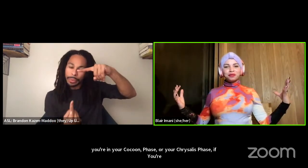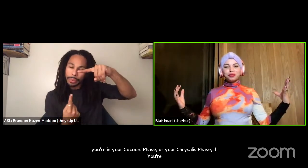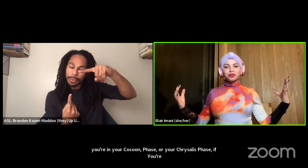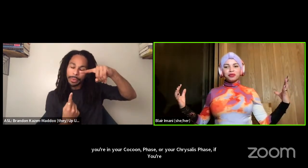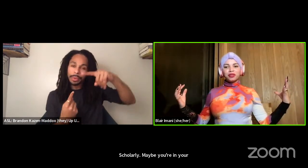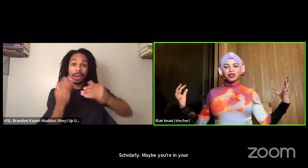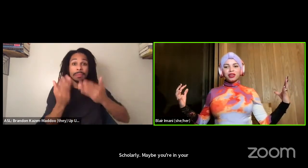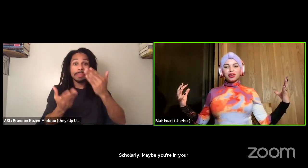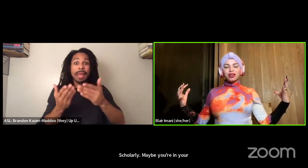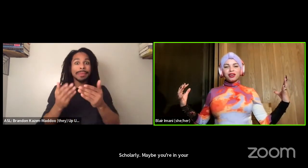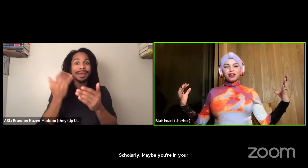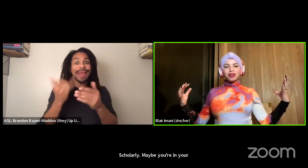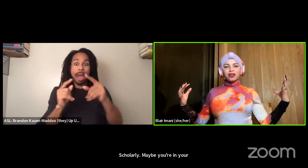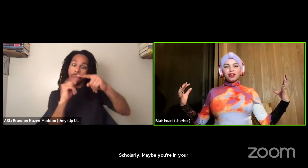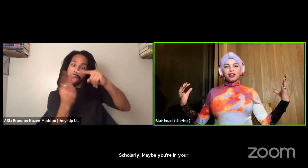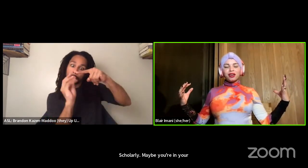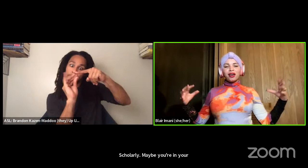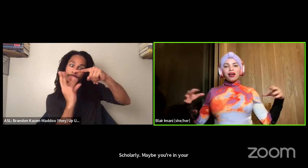phase.